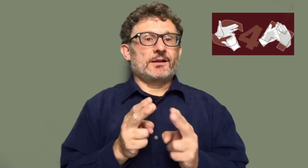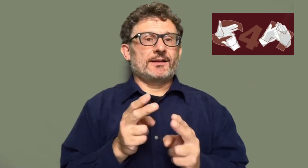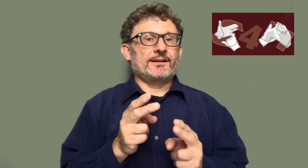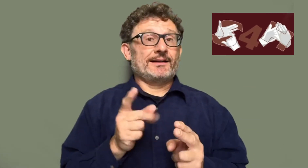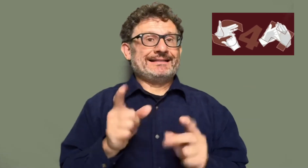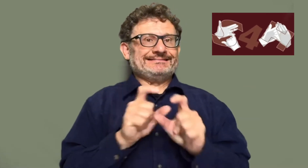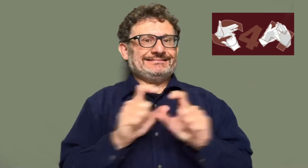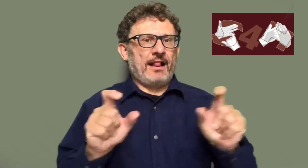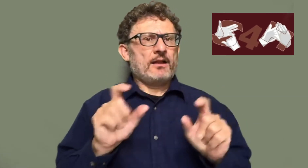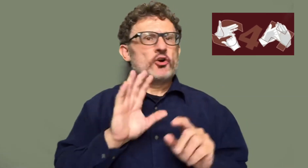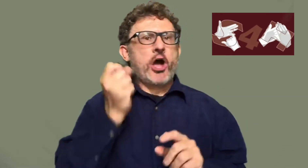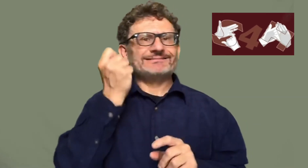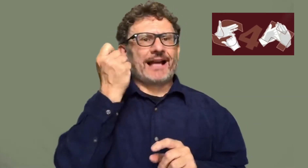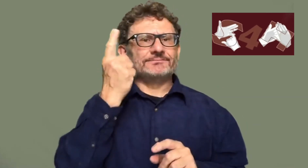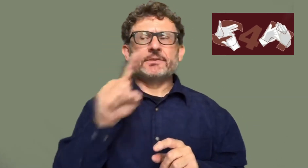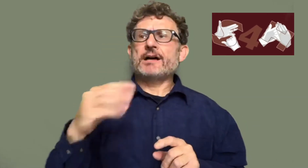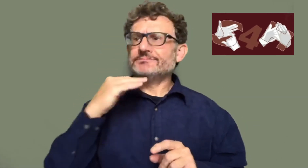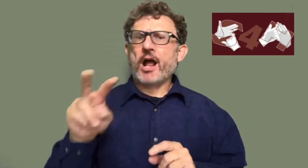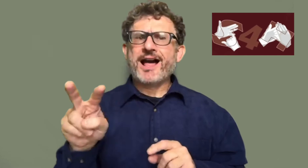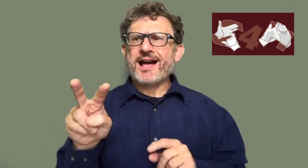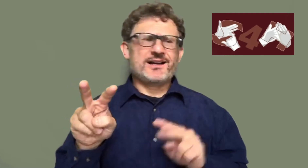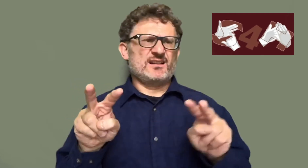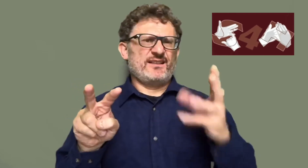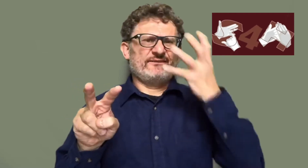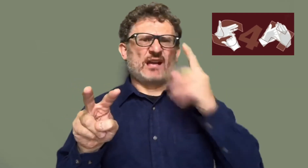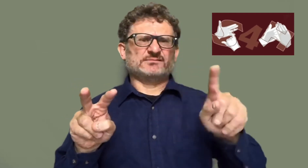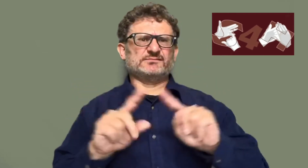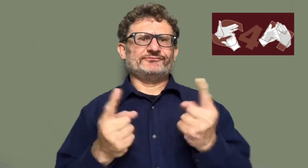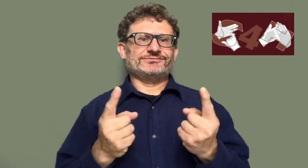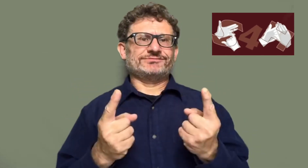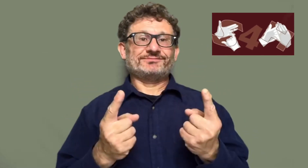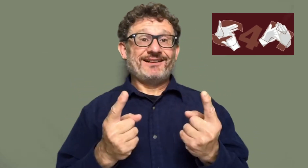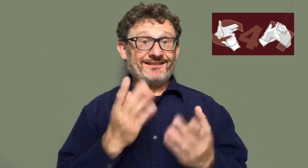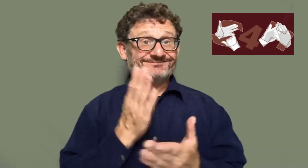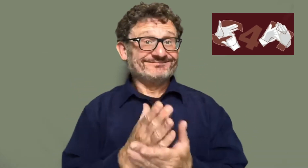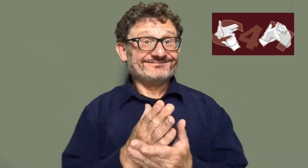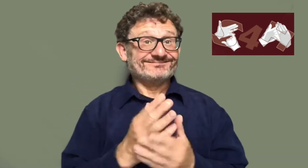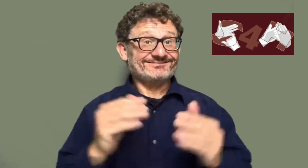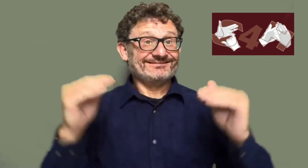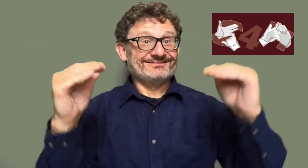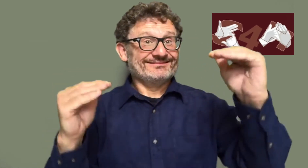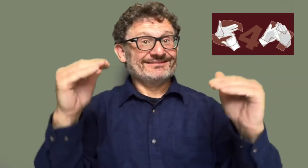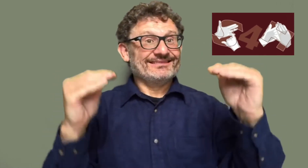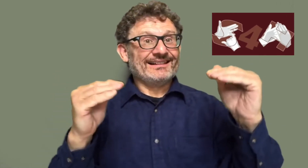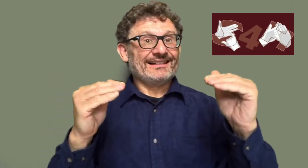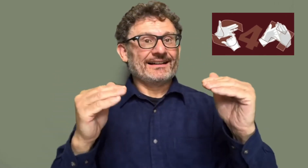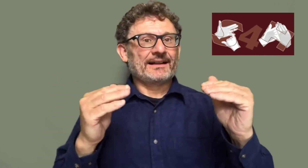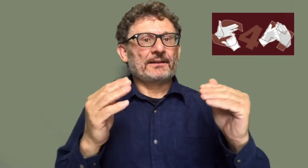deaf person's with an interpreter, there's still a misunderstanding, even though an interpreter is voicing over that tone